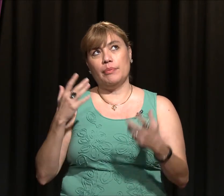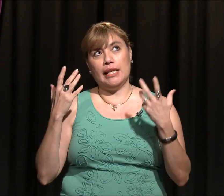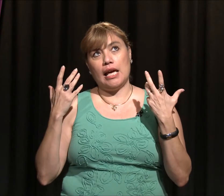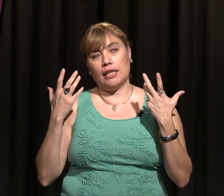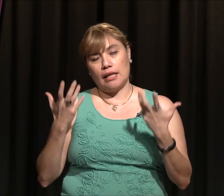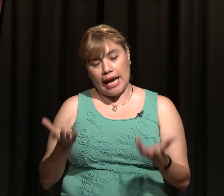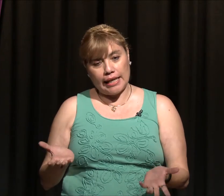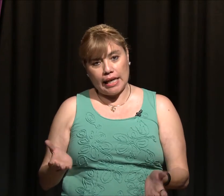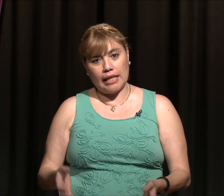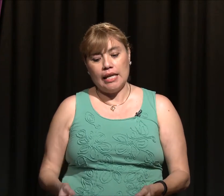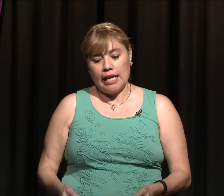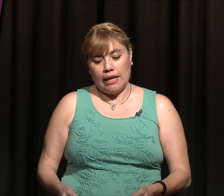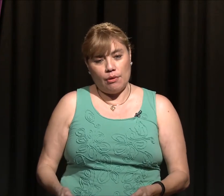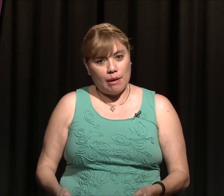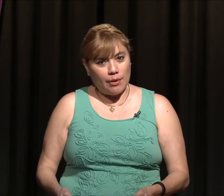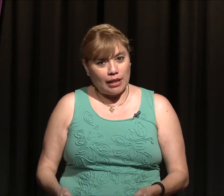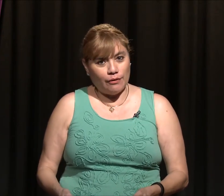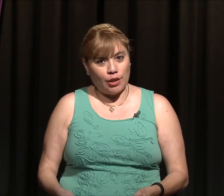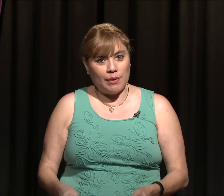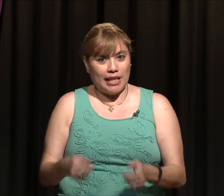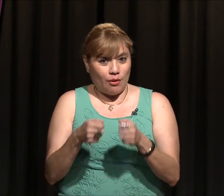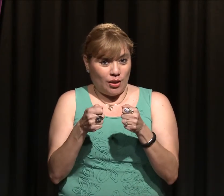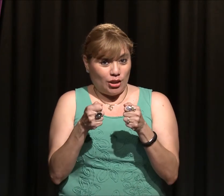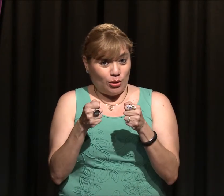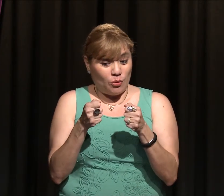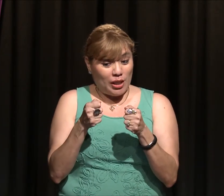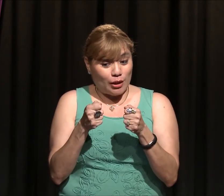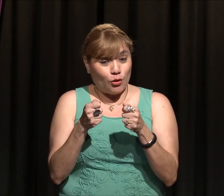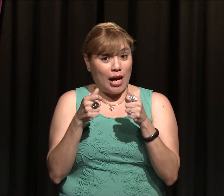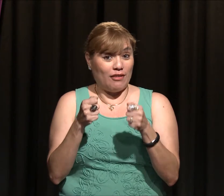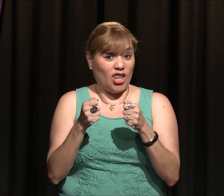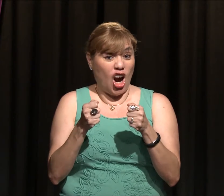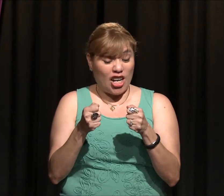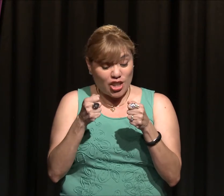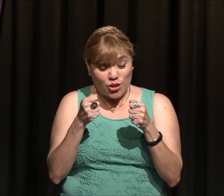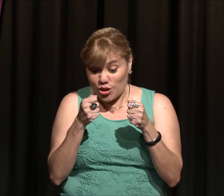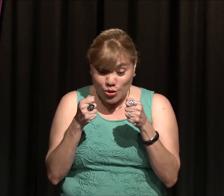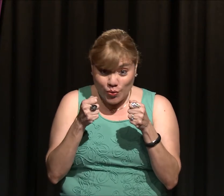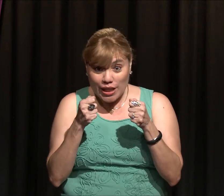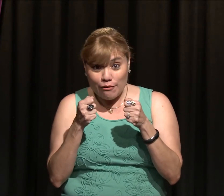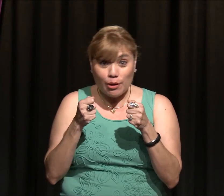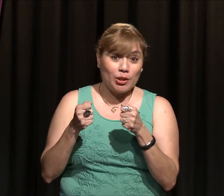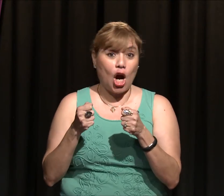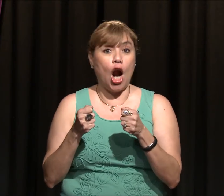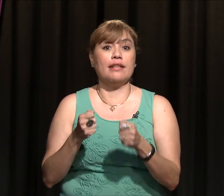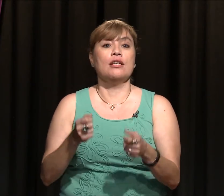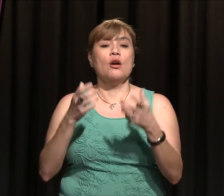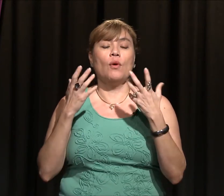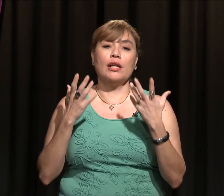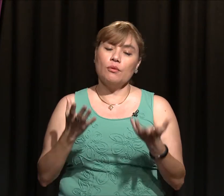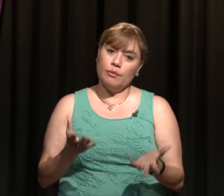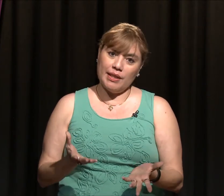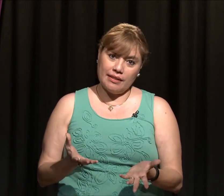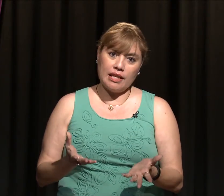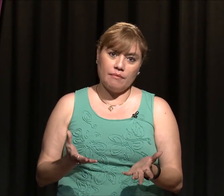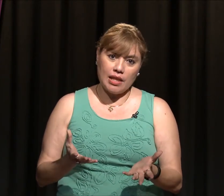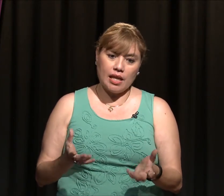be like, again, remember at the very beginning where I told you, well, if you have the cards and you're just reading from the cards, well, it will be the same thing